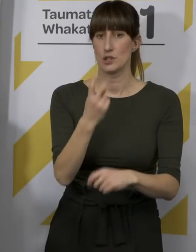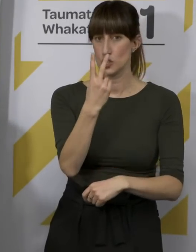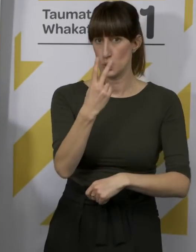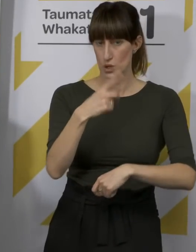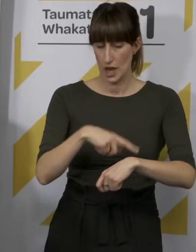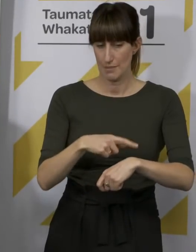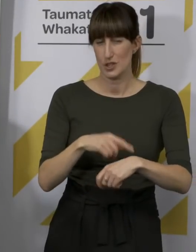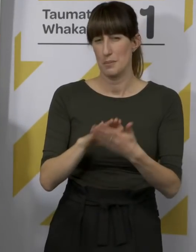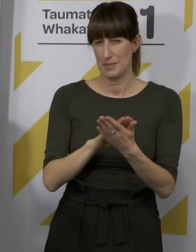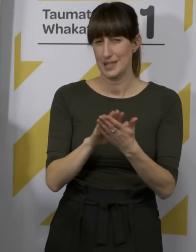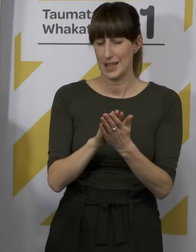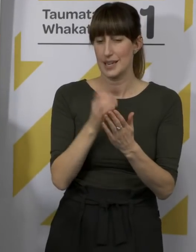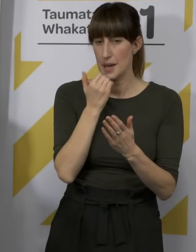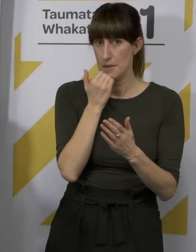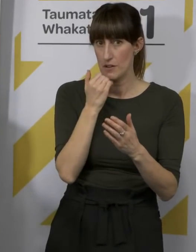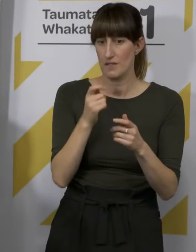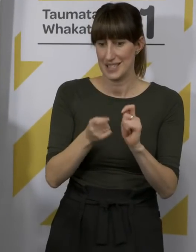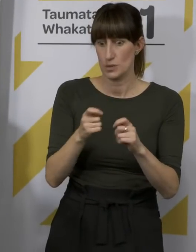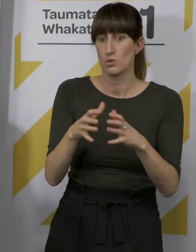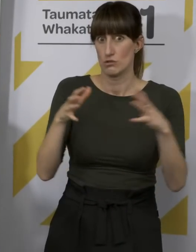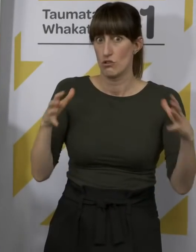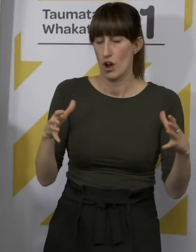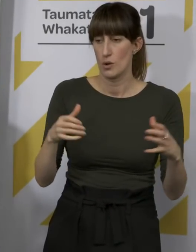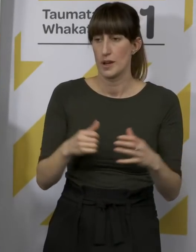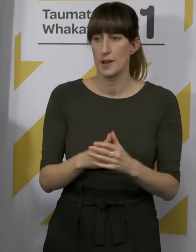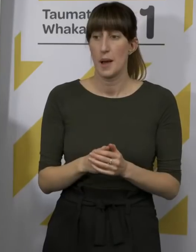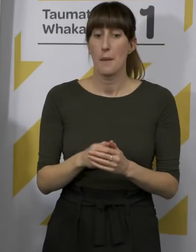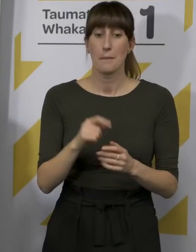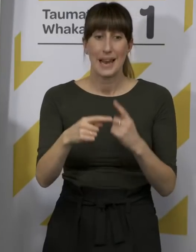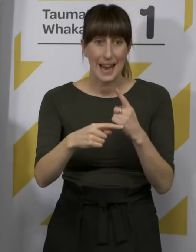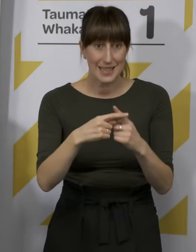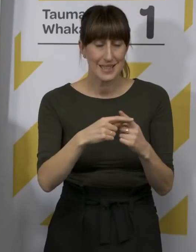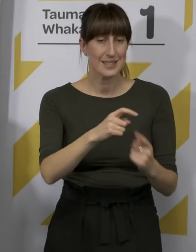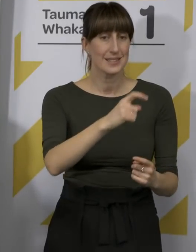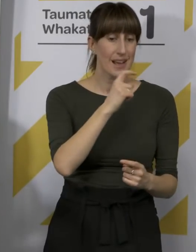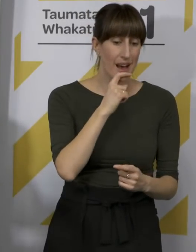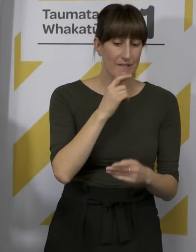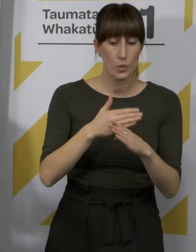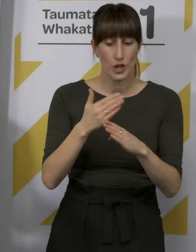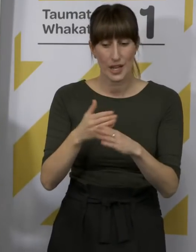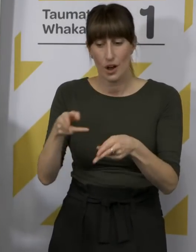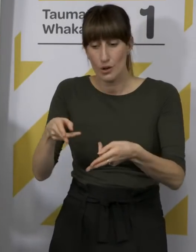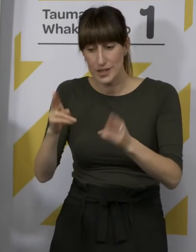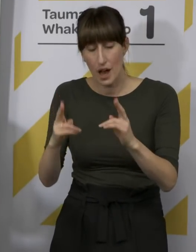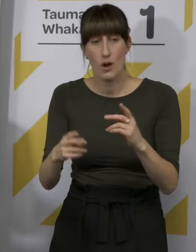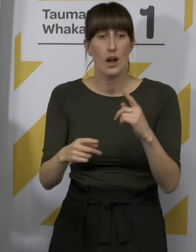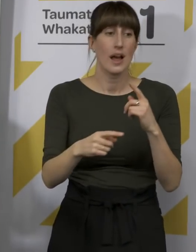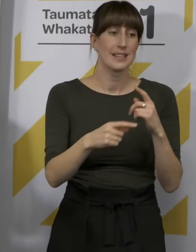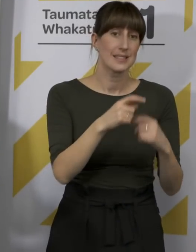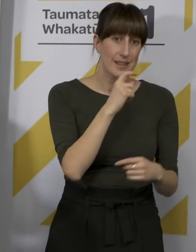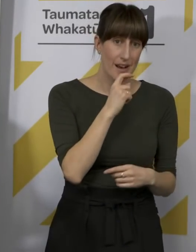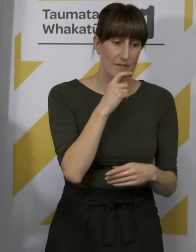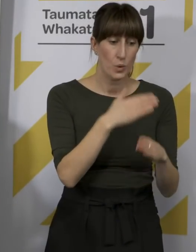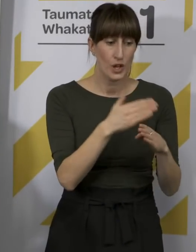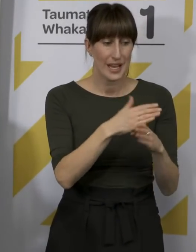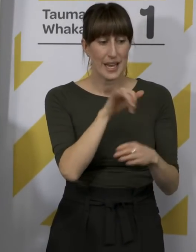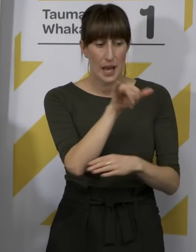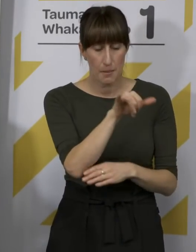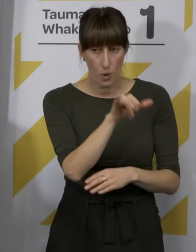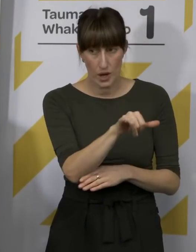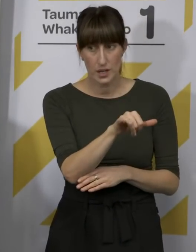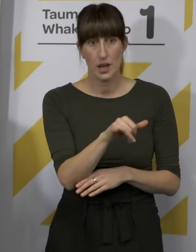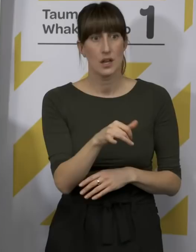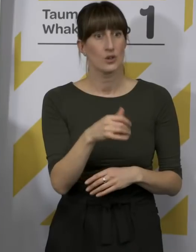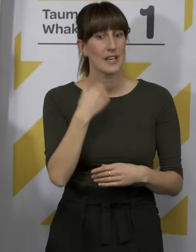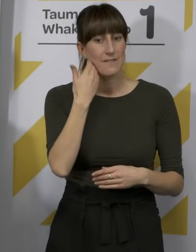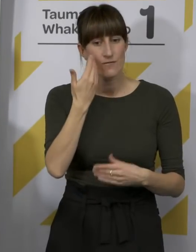doing surveillance testing of people working in those facilities and at the border. So there will be thousands of tests being done every